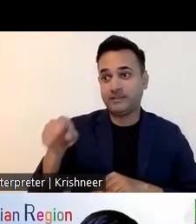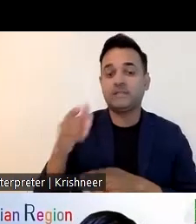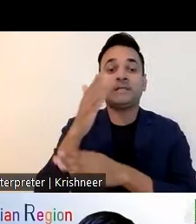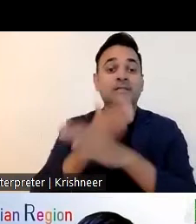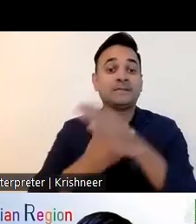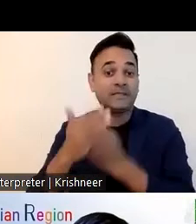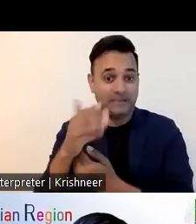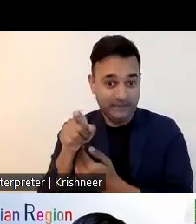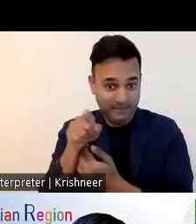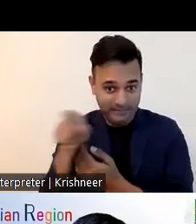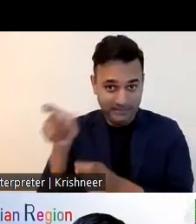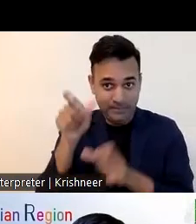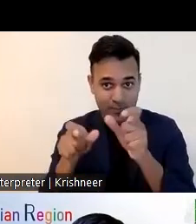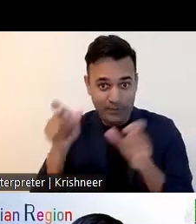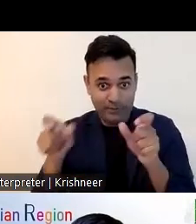when looking at the